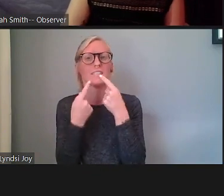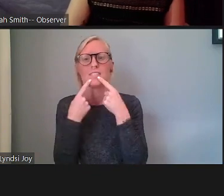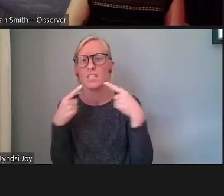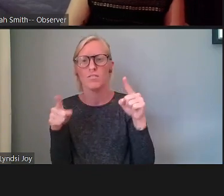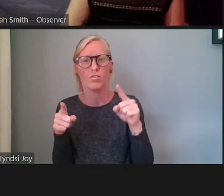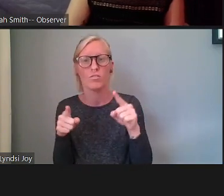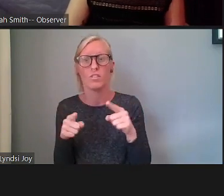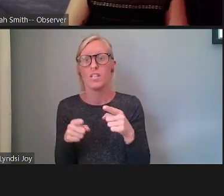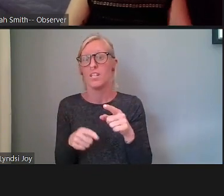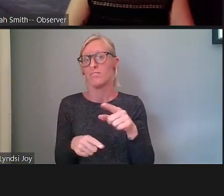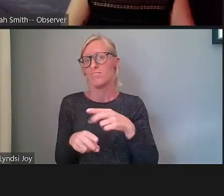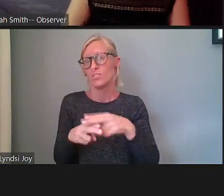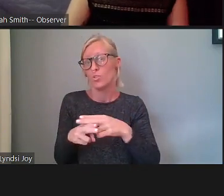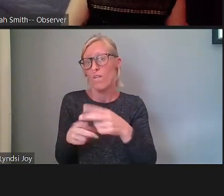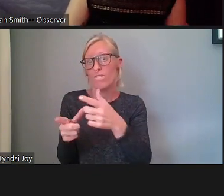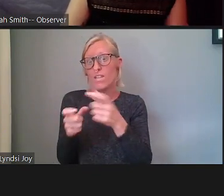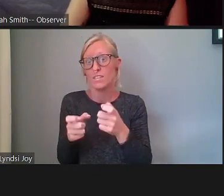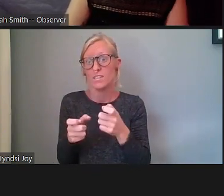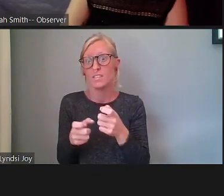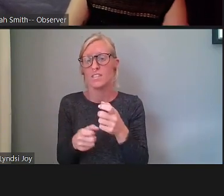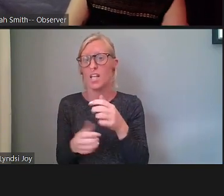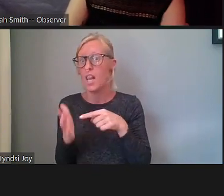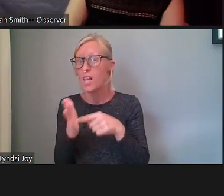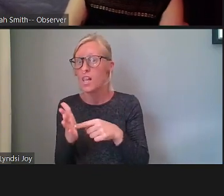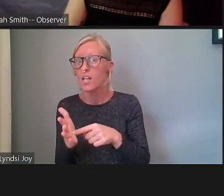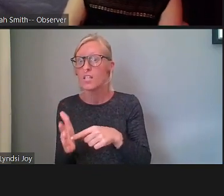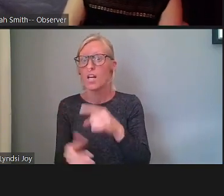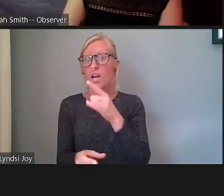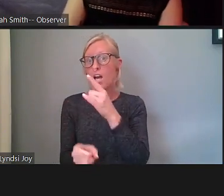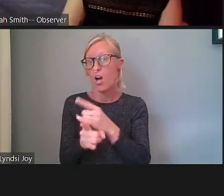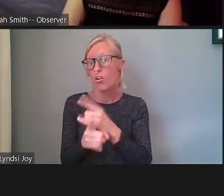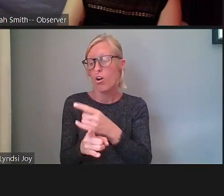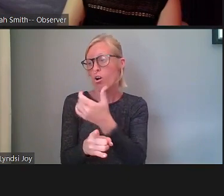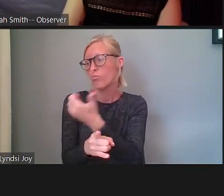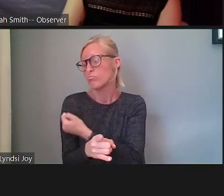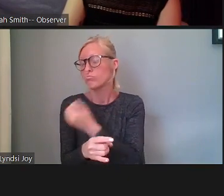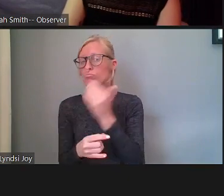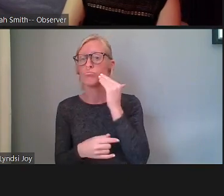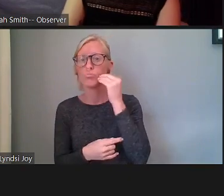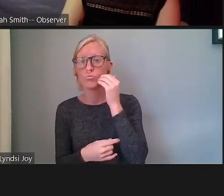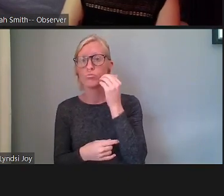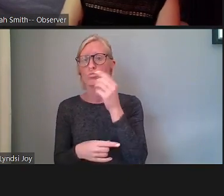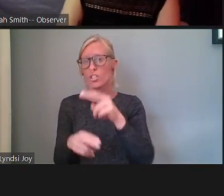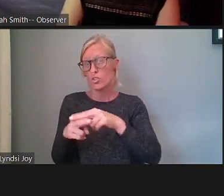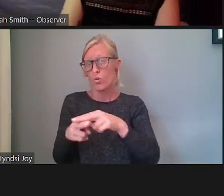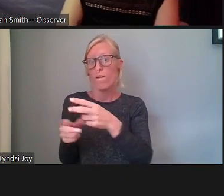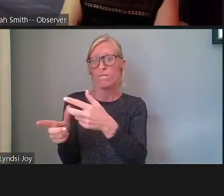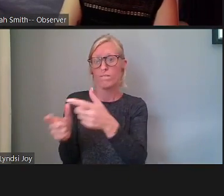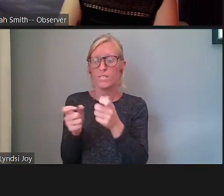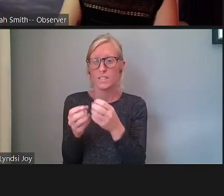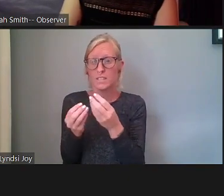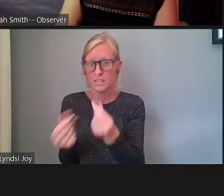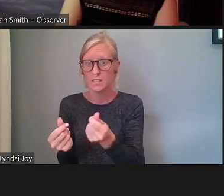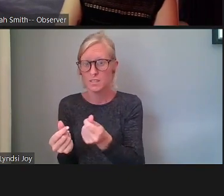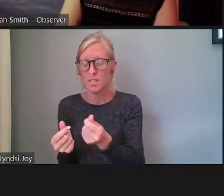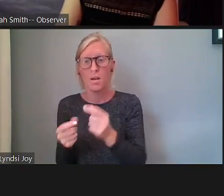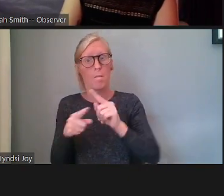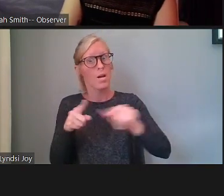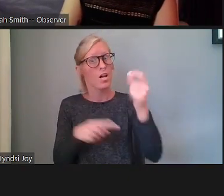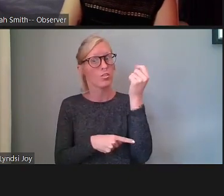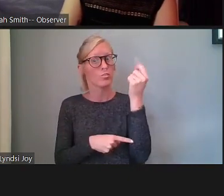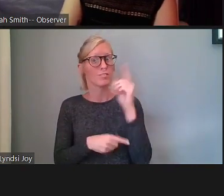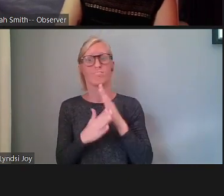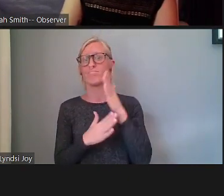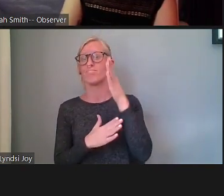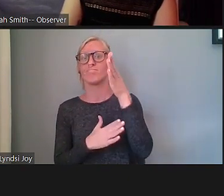in the short term, like having alcohol or having tobacco or drugs, but actually in the long term don't benefit